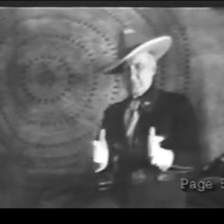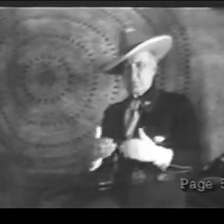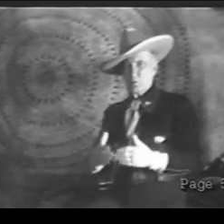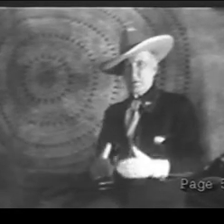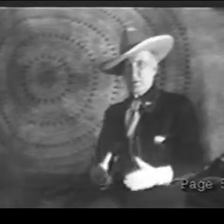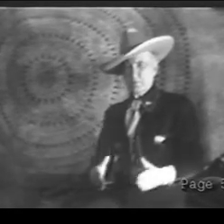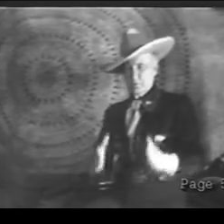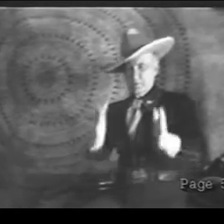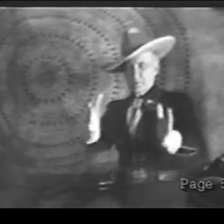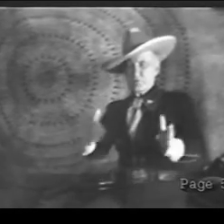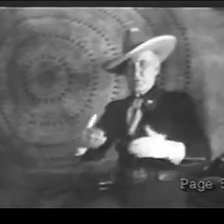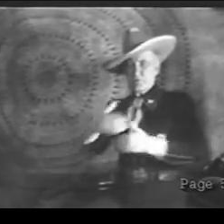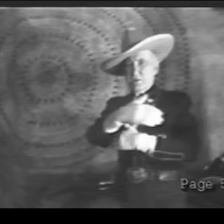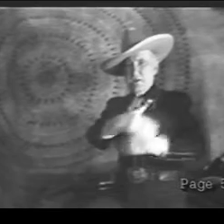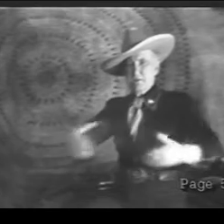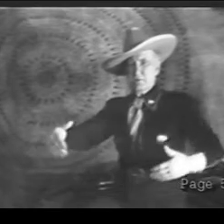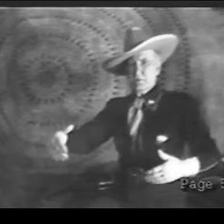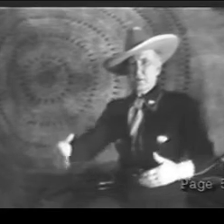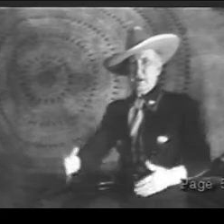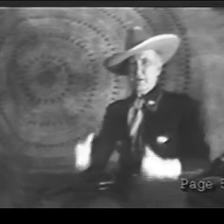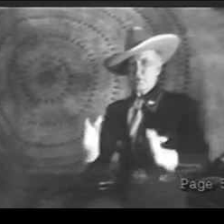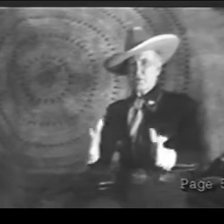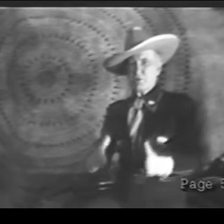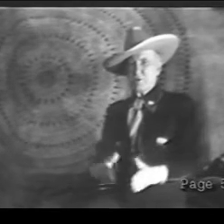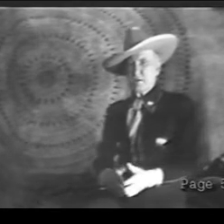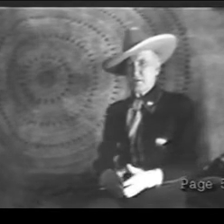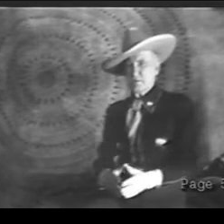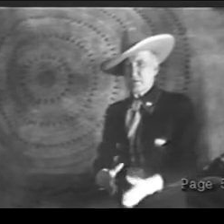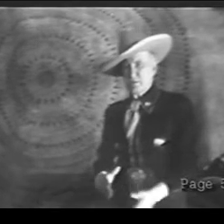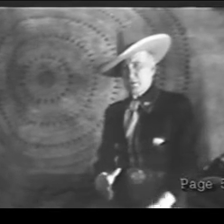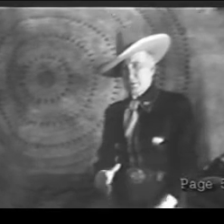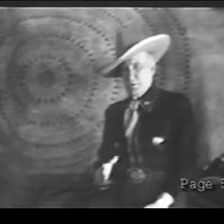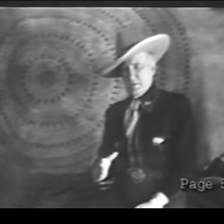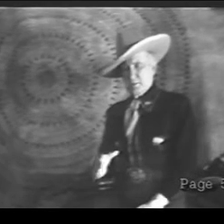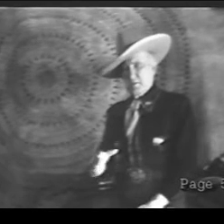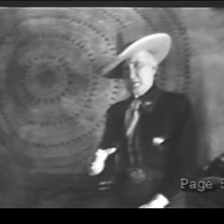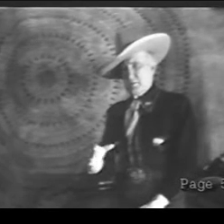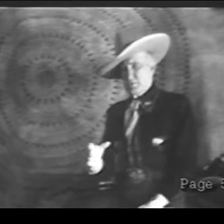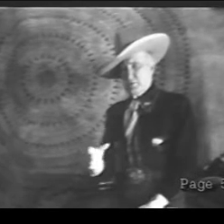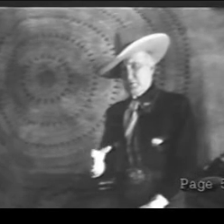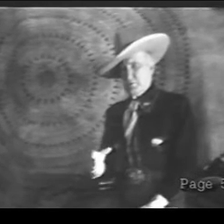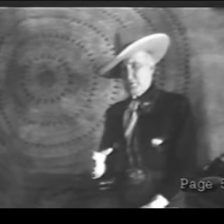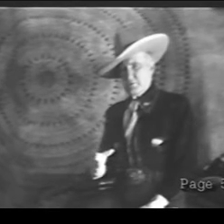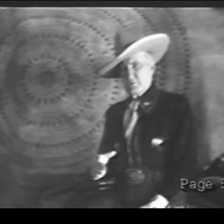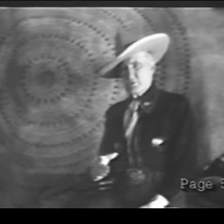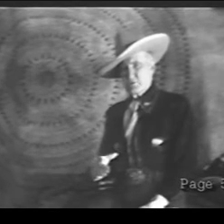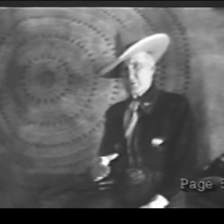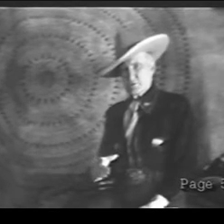is square, his streets are lined out in lines, straight lines, whereas with the Indian it's quite the reverse. Everything is in